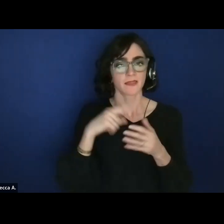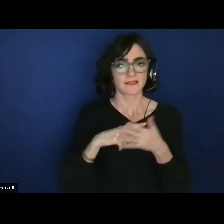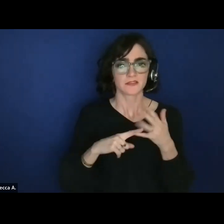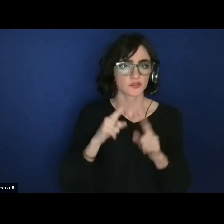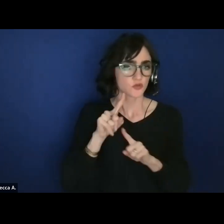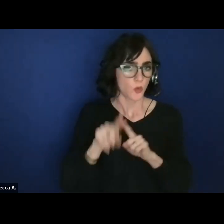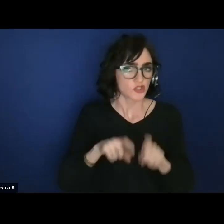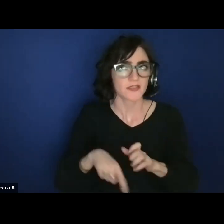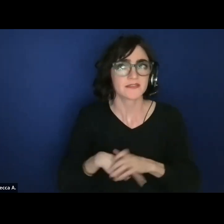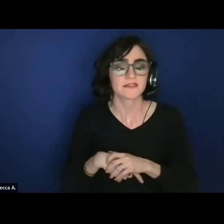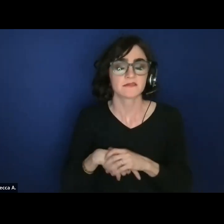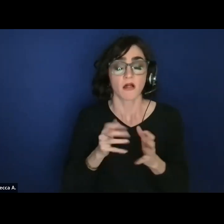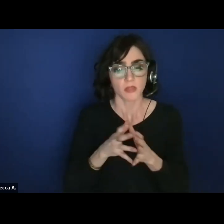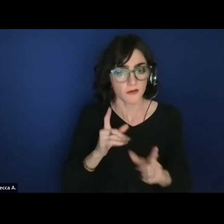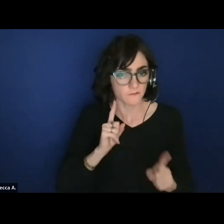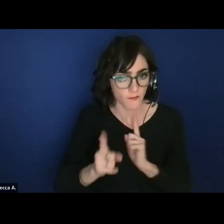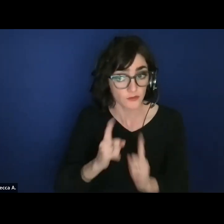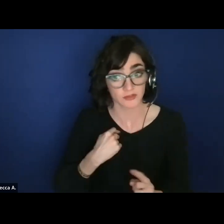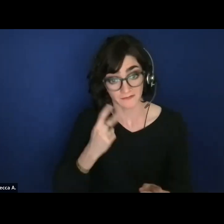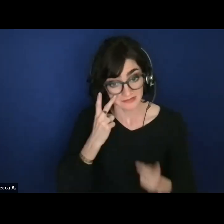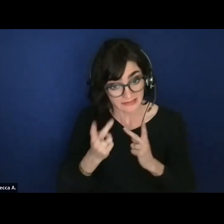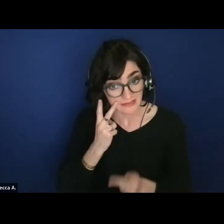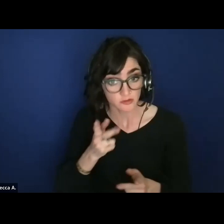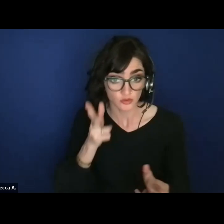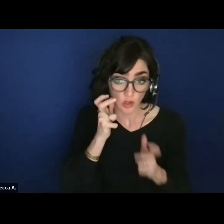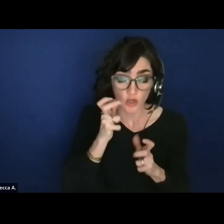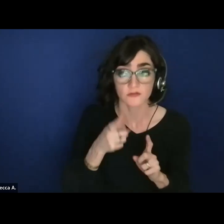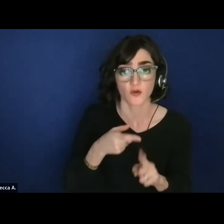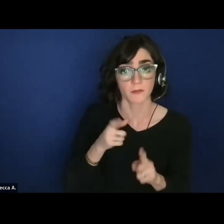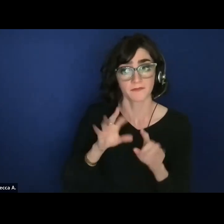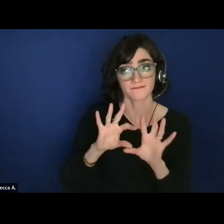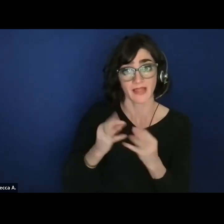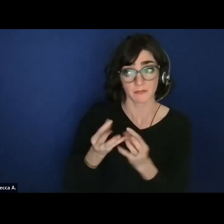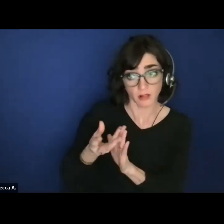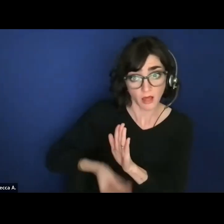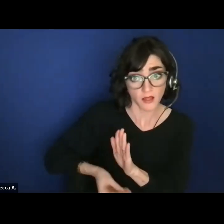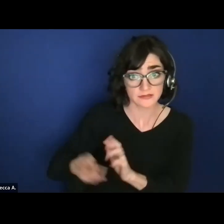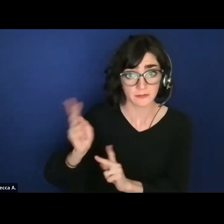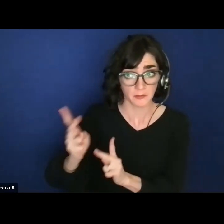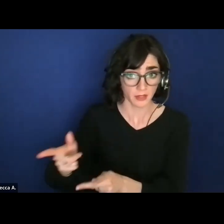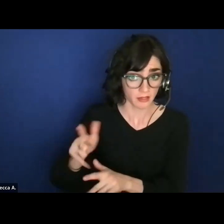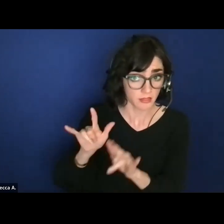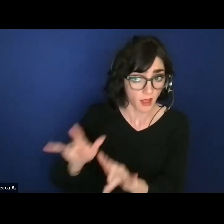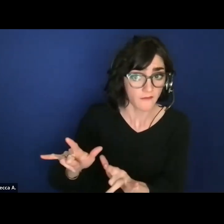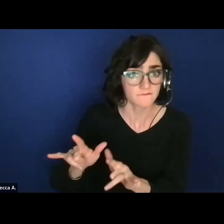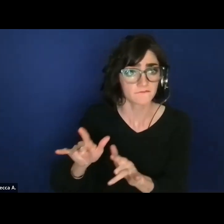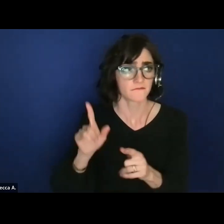heard or been witness to with families who've lost loved ones to police